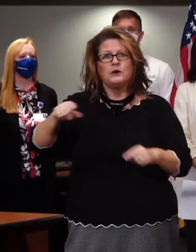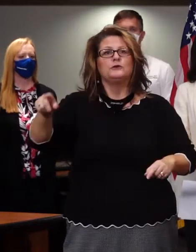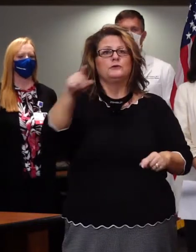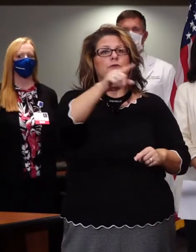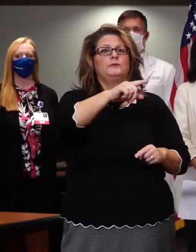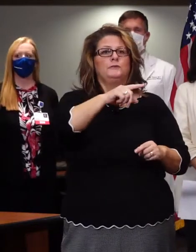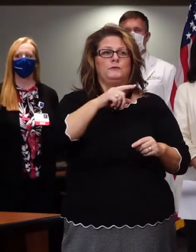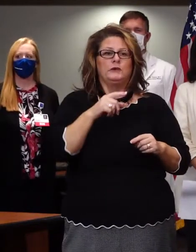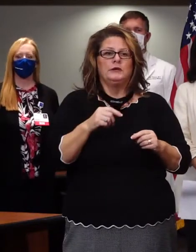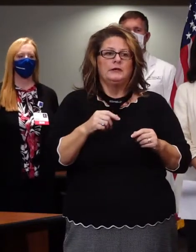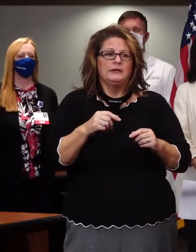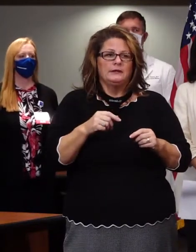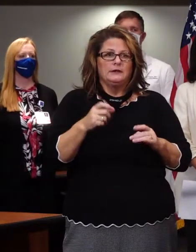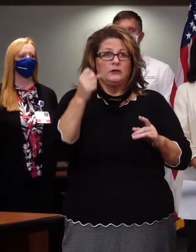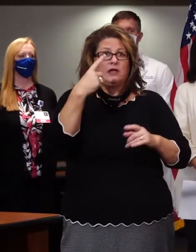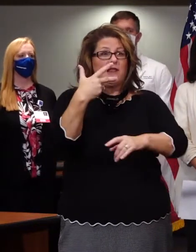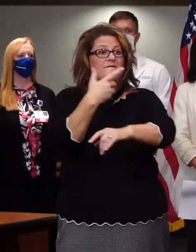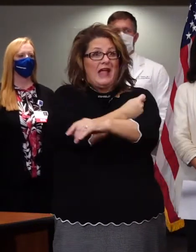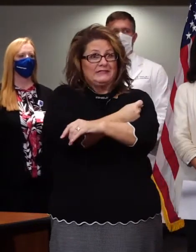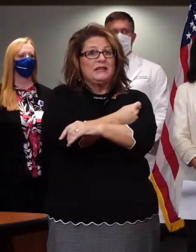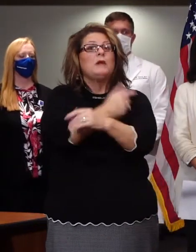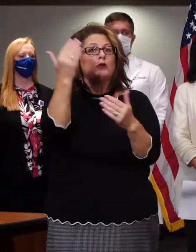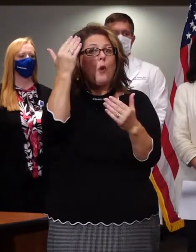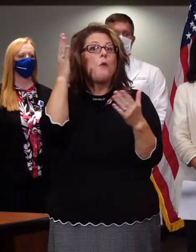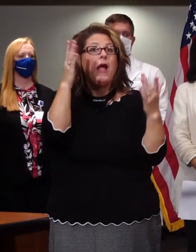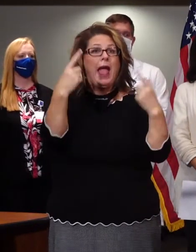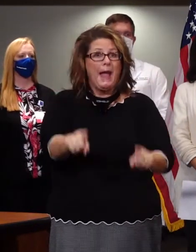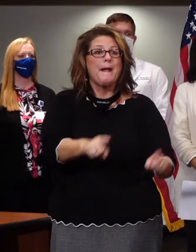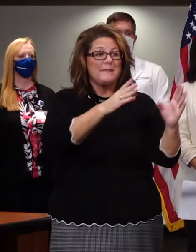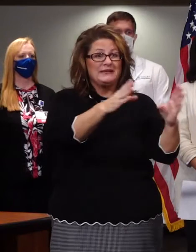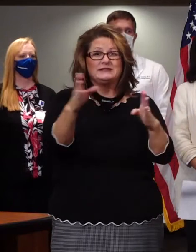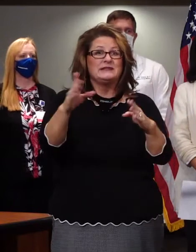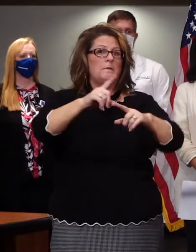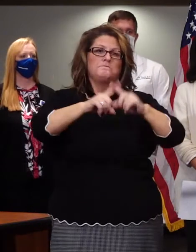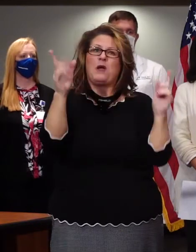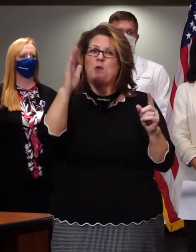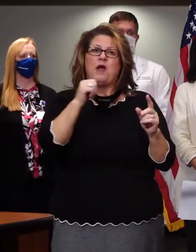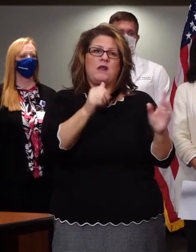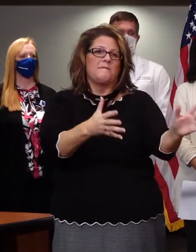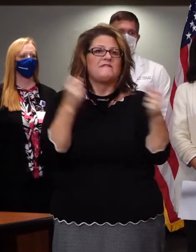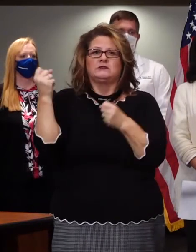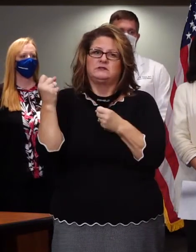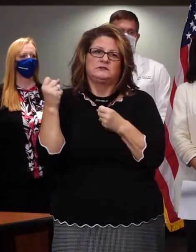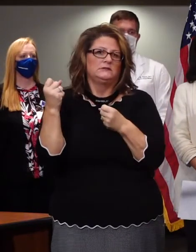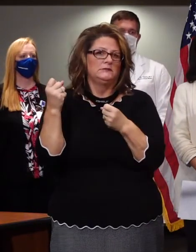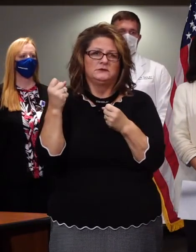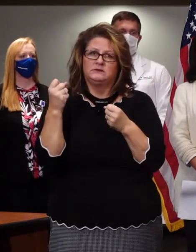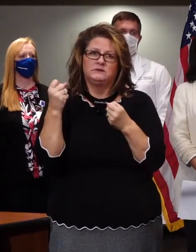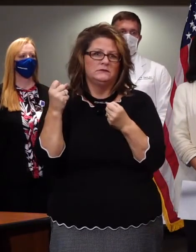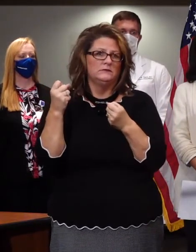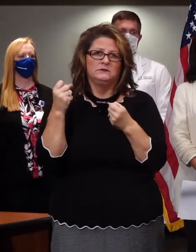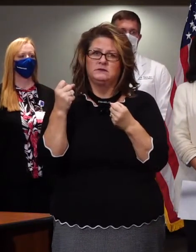the vaccine is coming, that we've got a long way to go before we